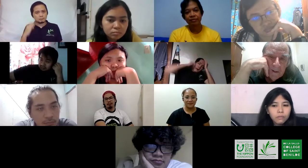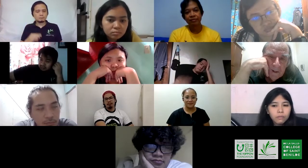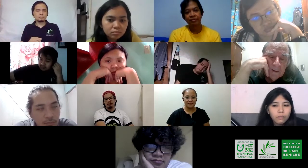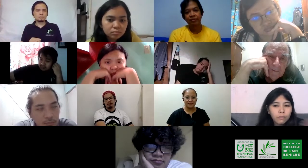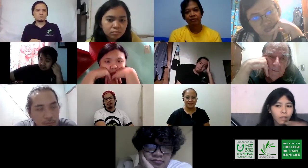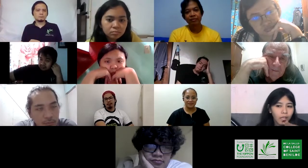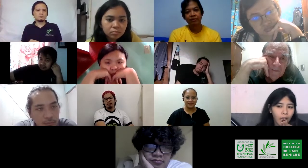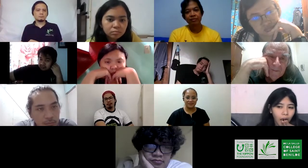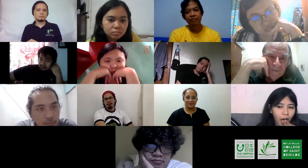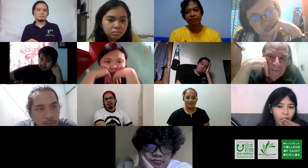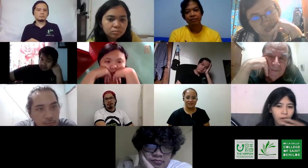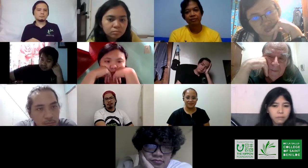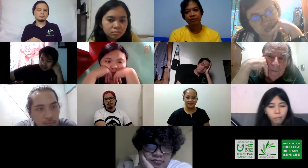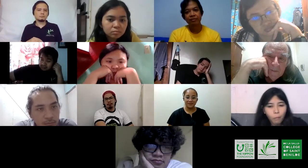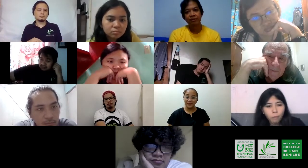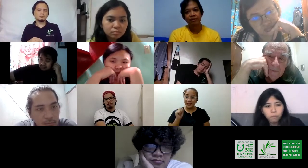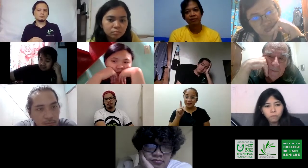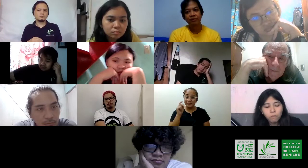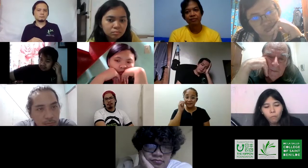Okay.